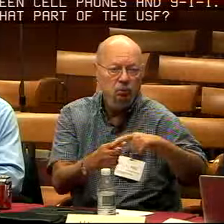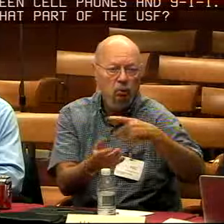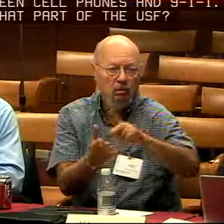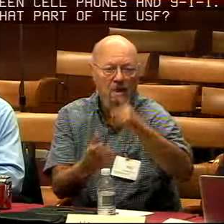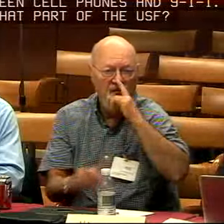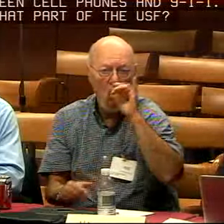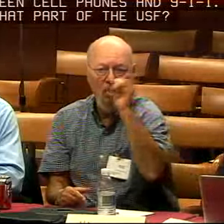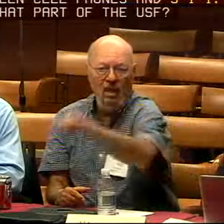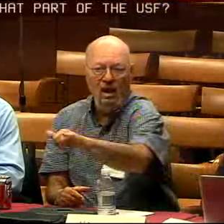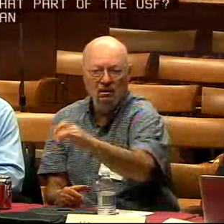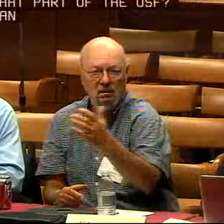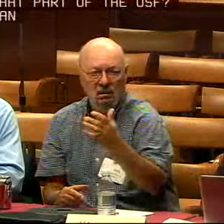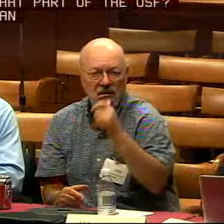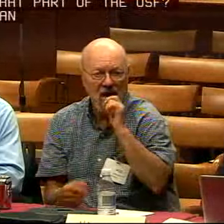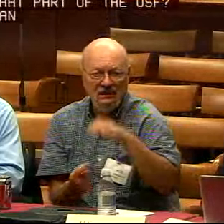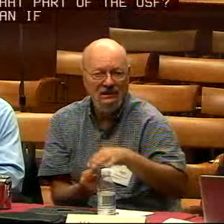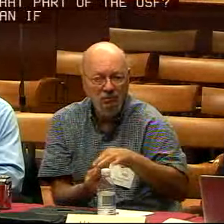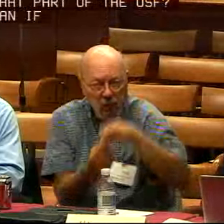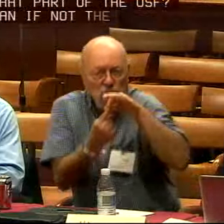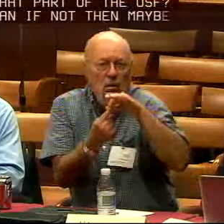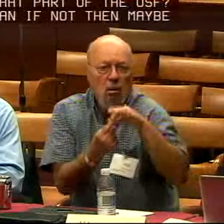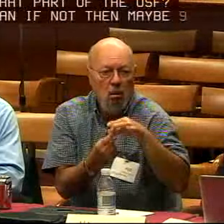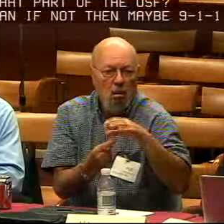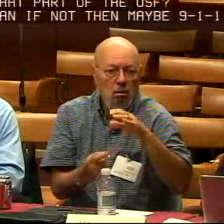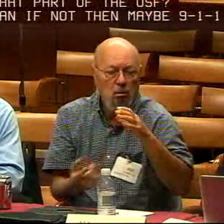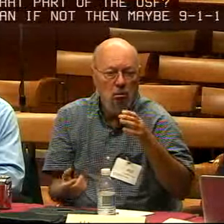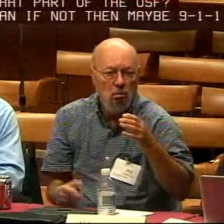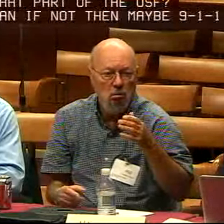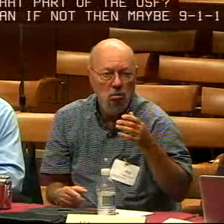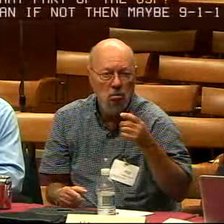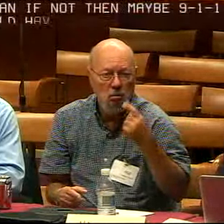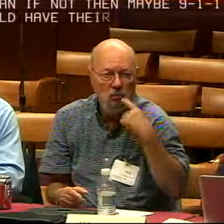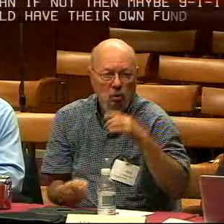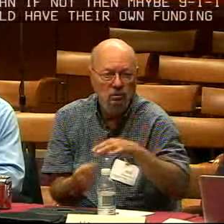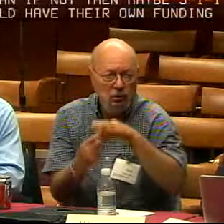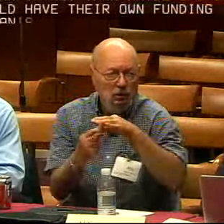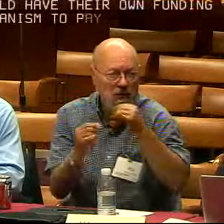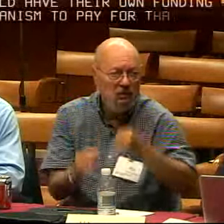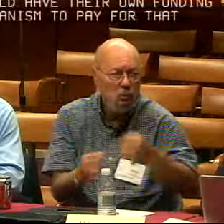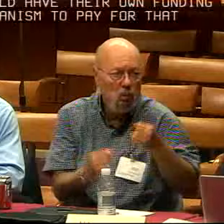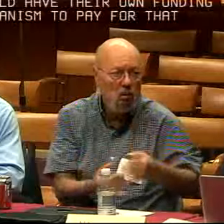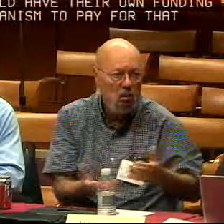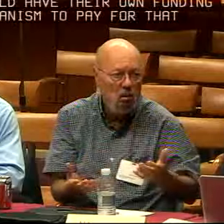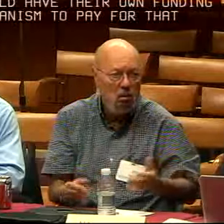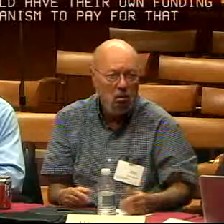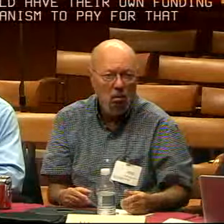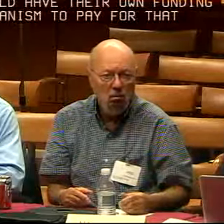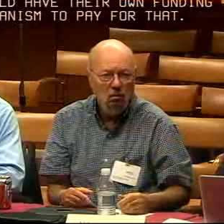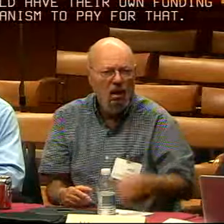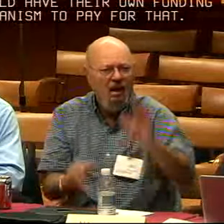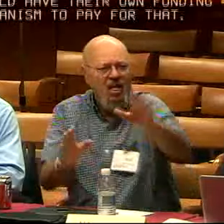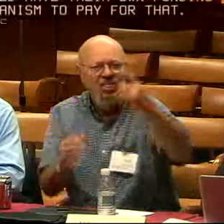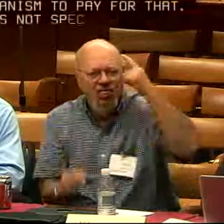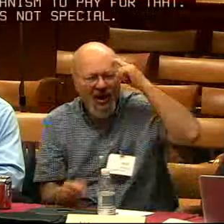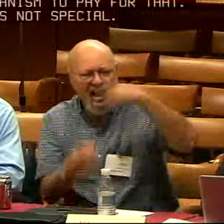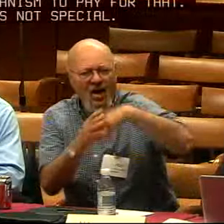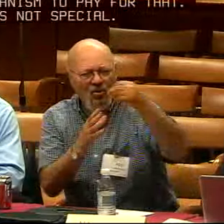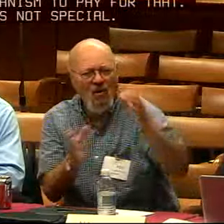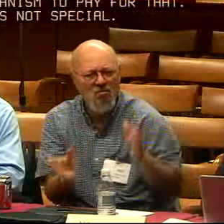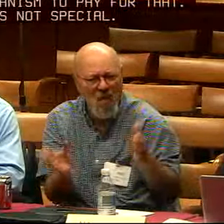funding mechanism to pay for that. It's not special. It's not special for special individuals.